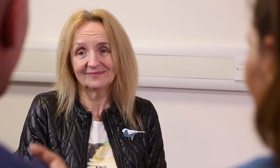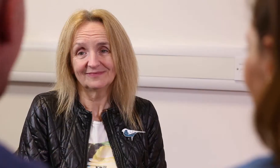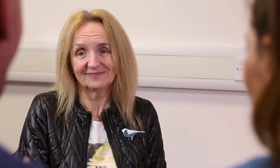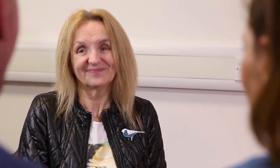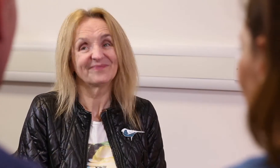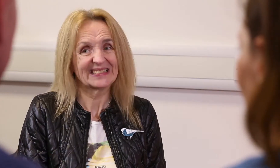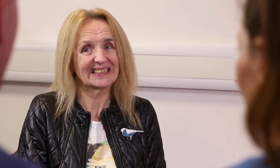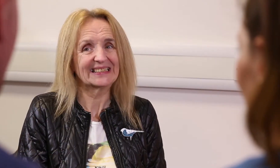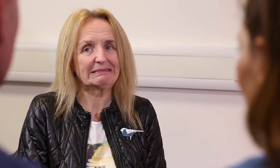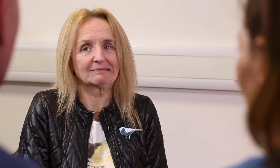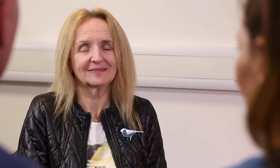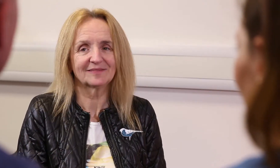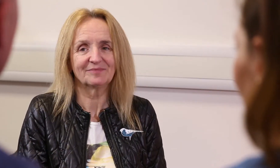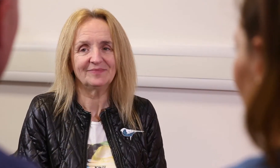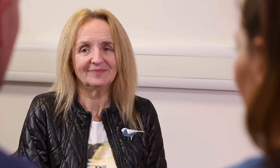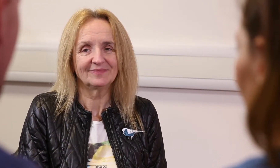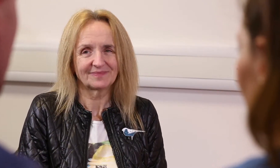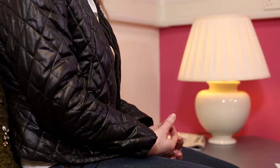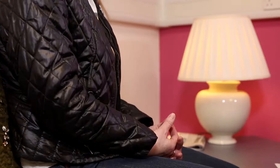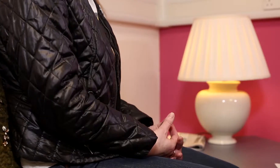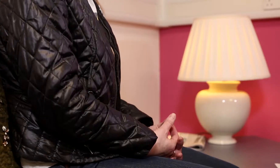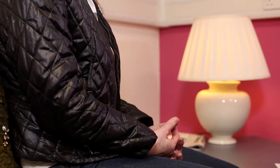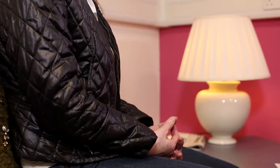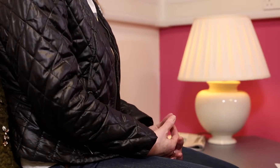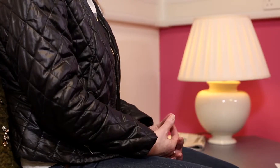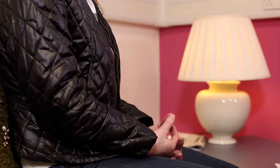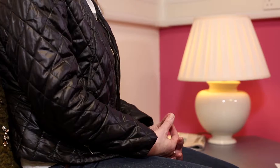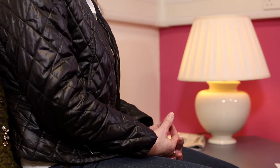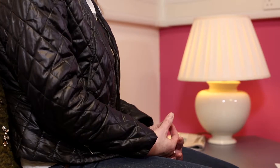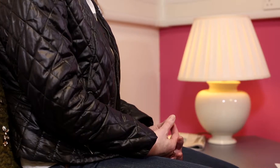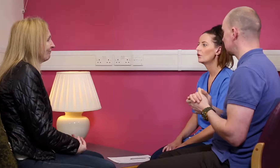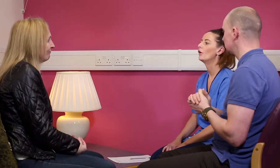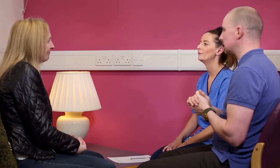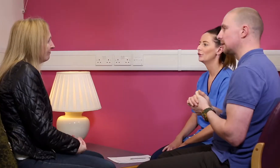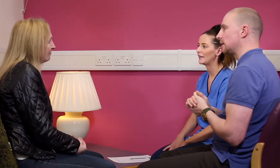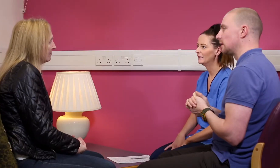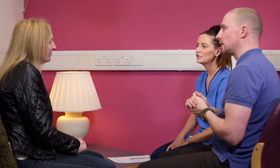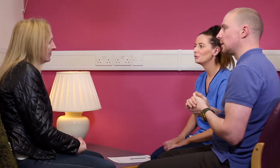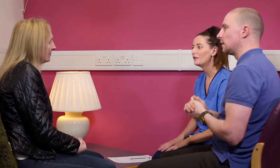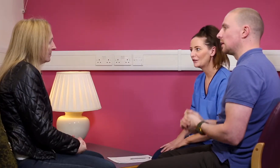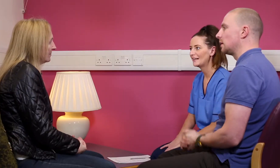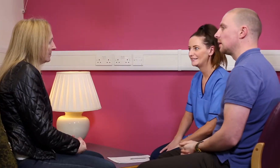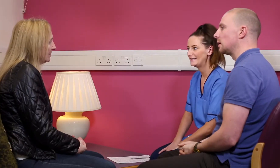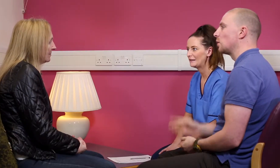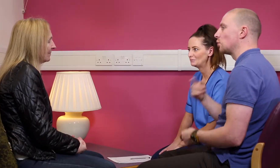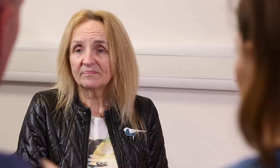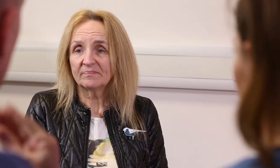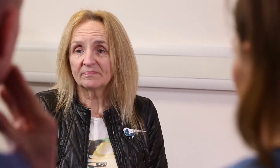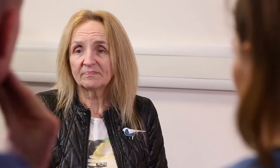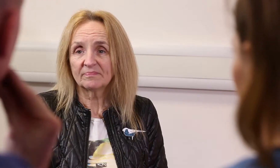family members if they too are deaf. When the patient is admitted and the interpreter is present,